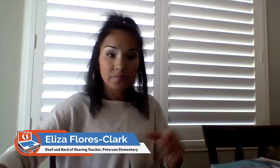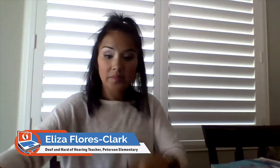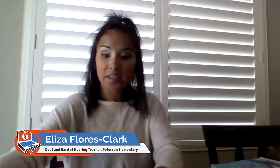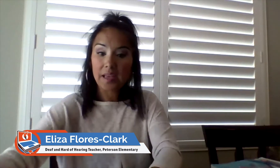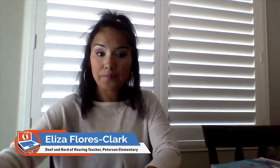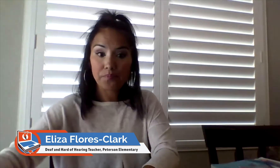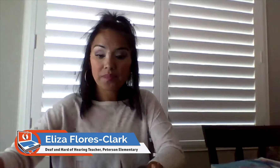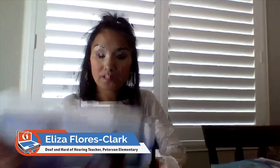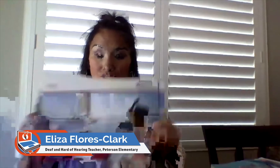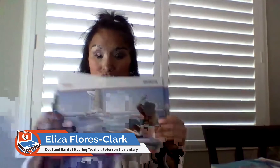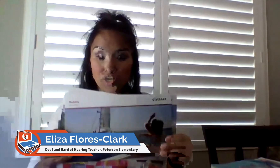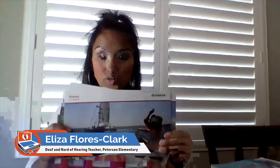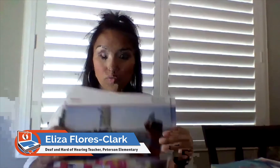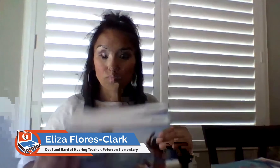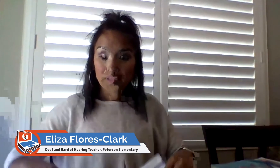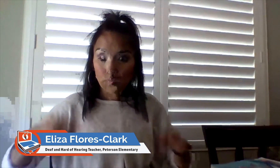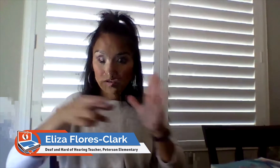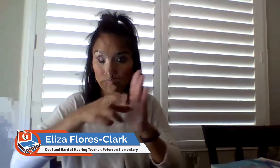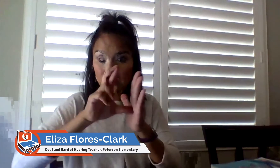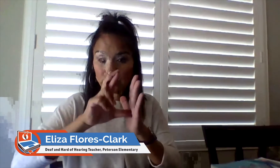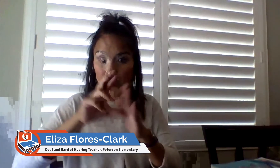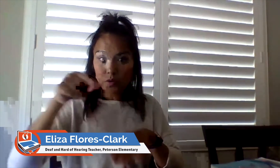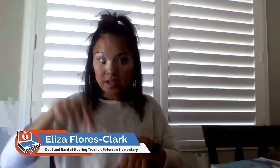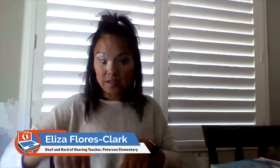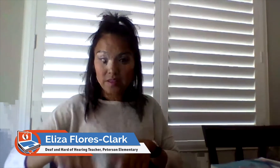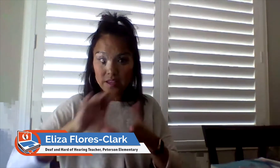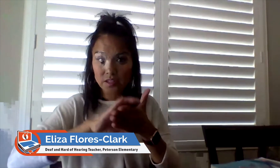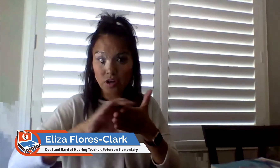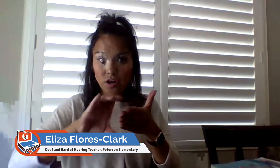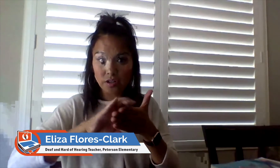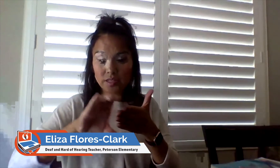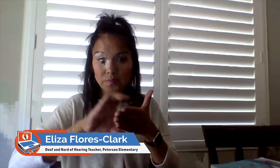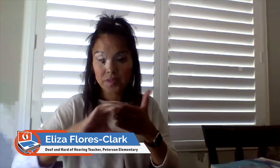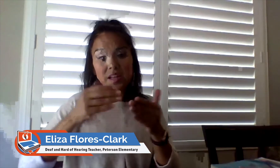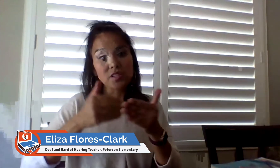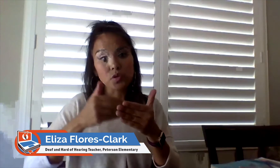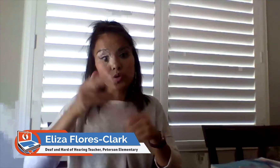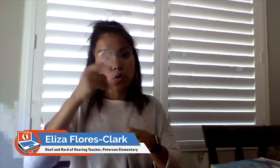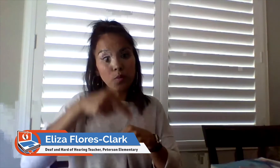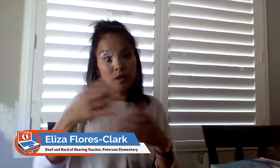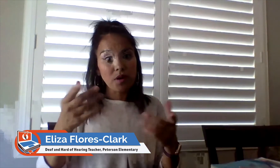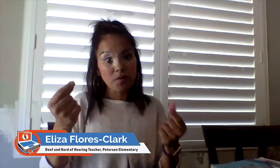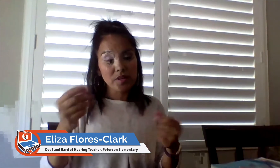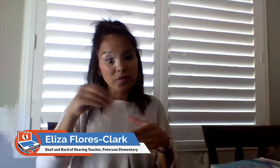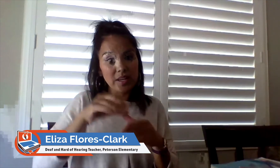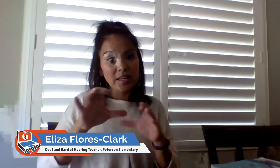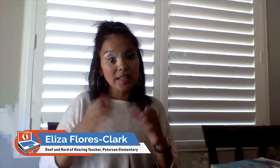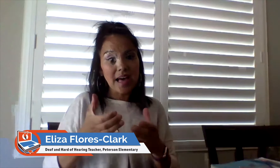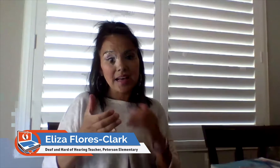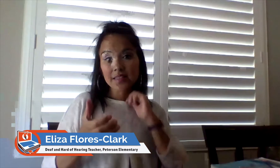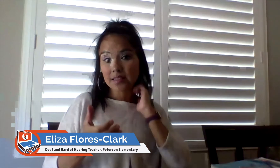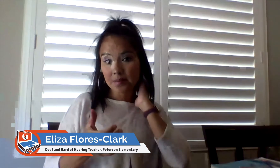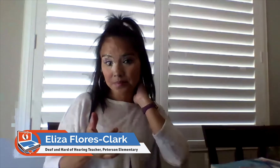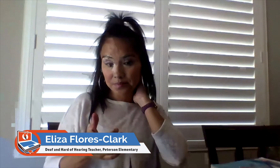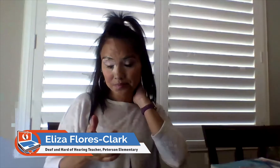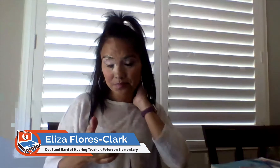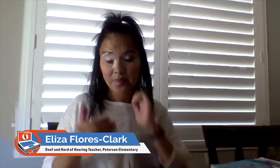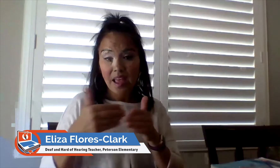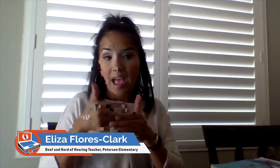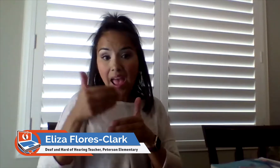Okay, so we've reviewed these cards. So normally what we would do in class,